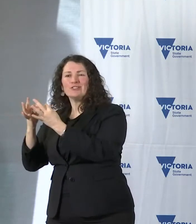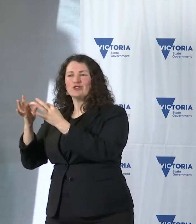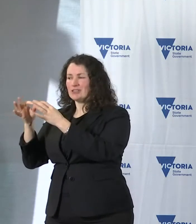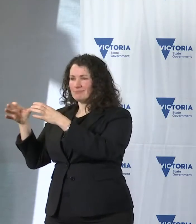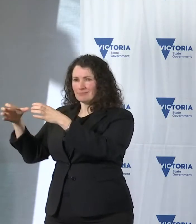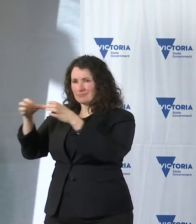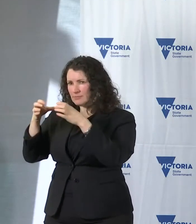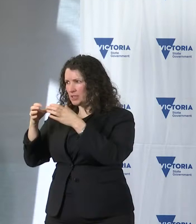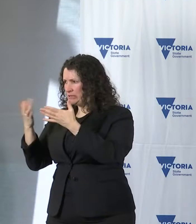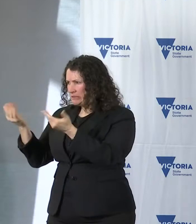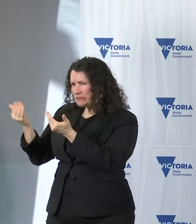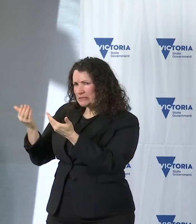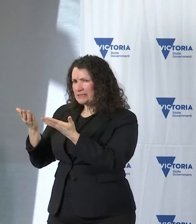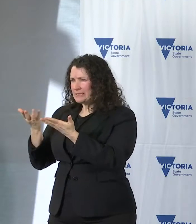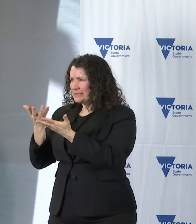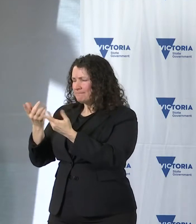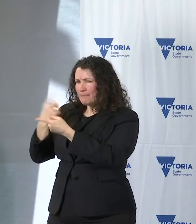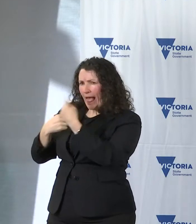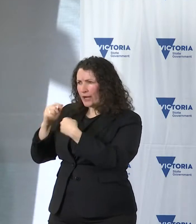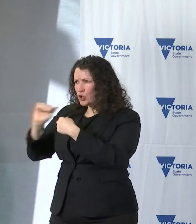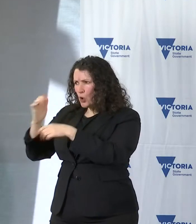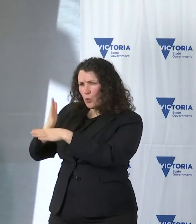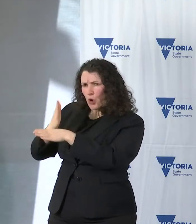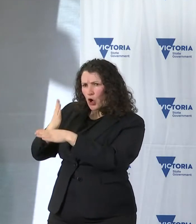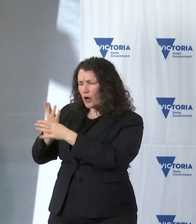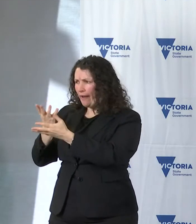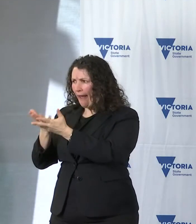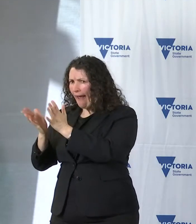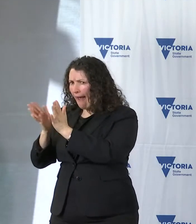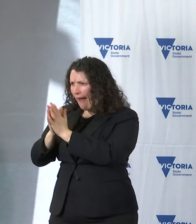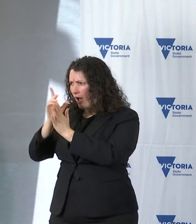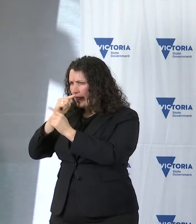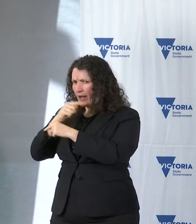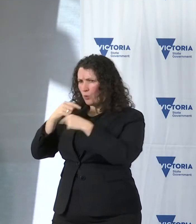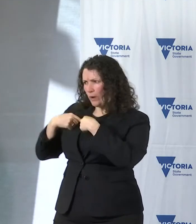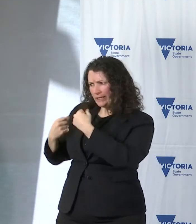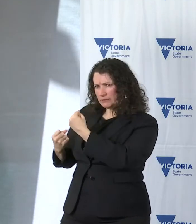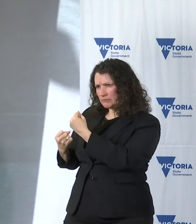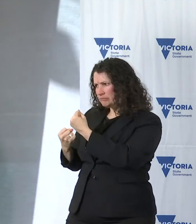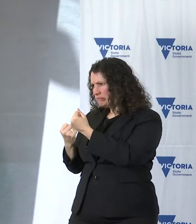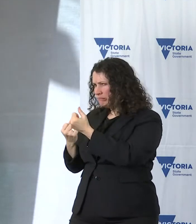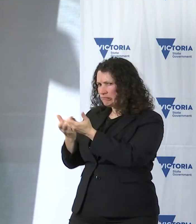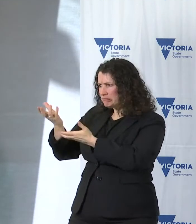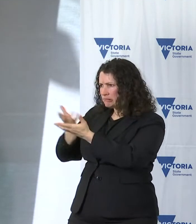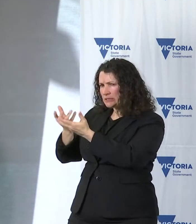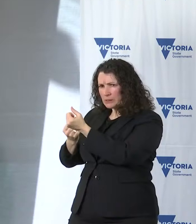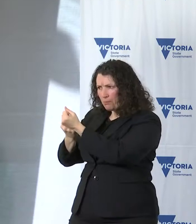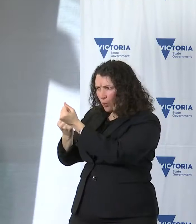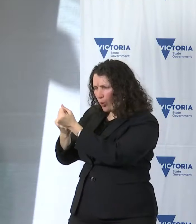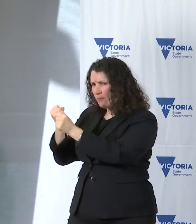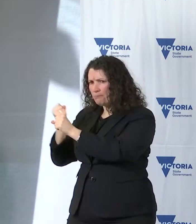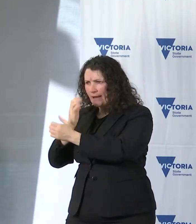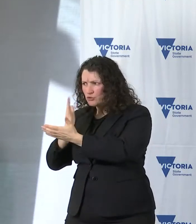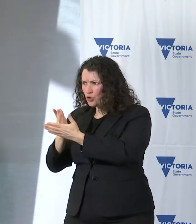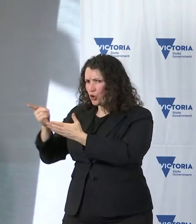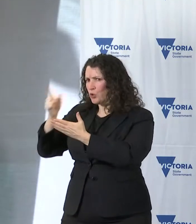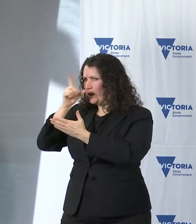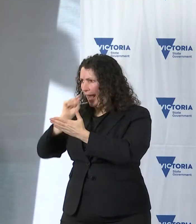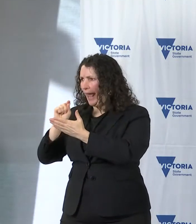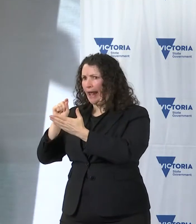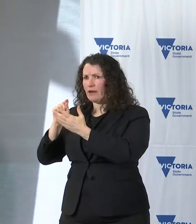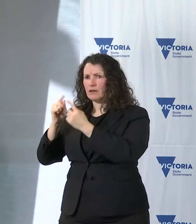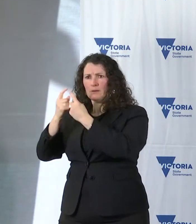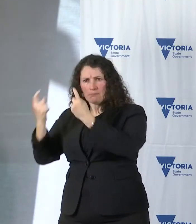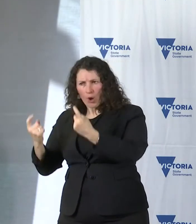Our vital logistical operations continue to keep us all fed and keep